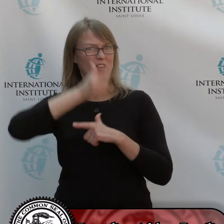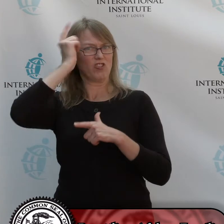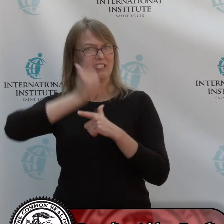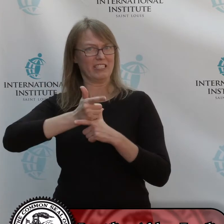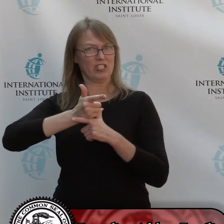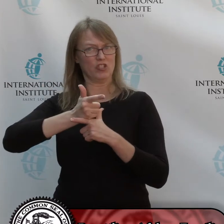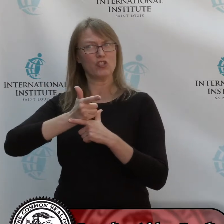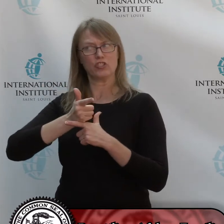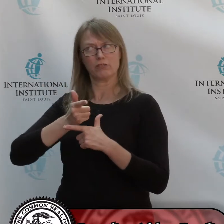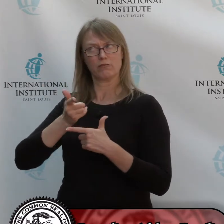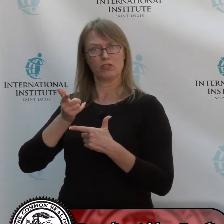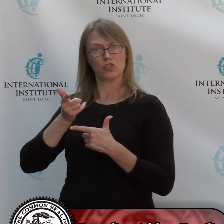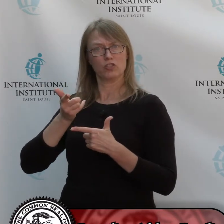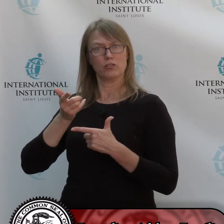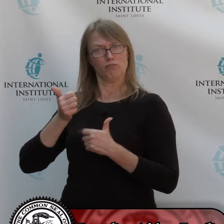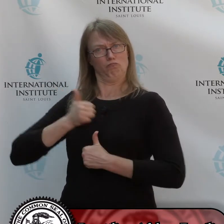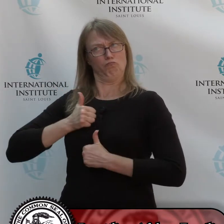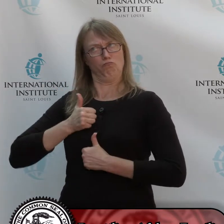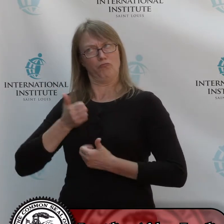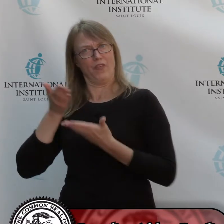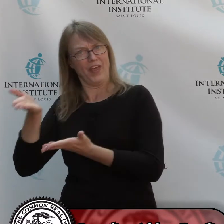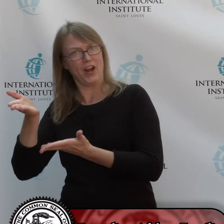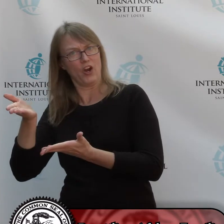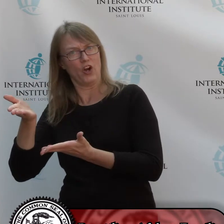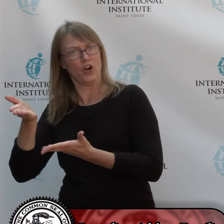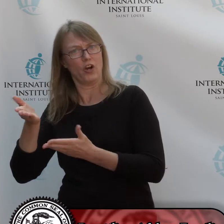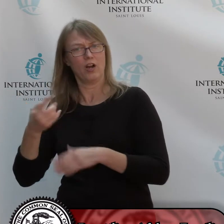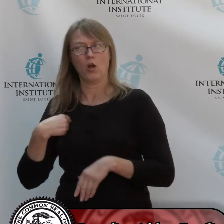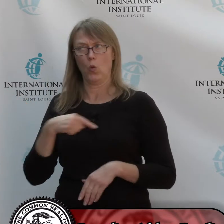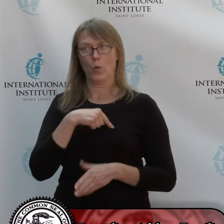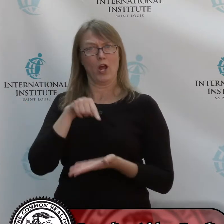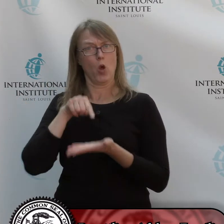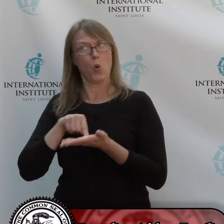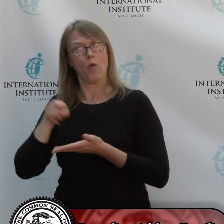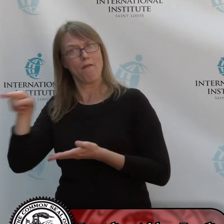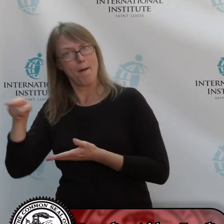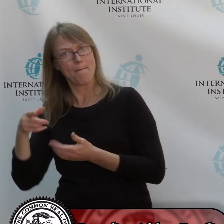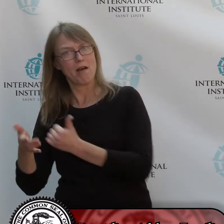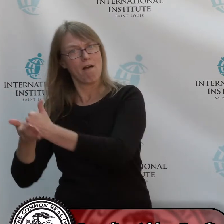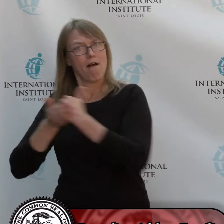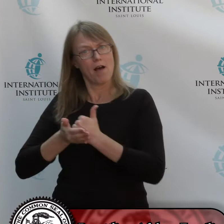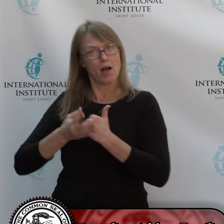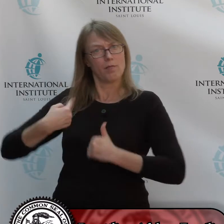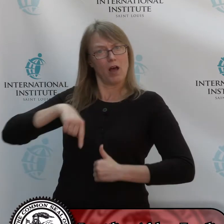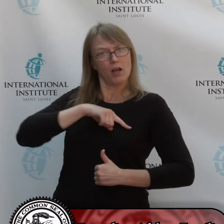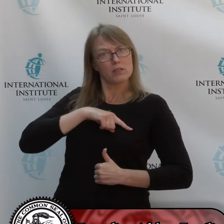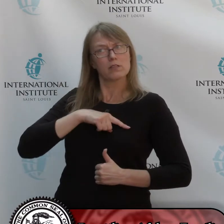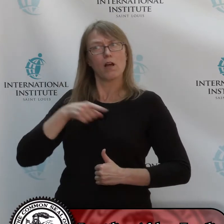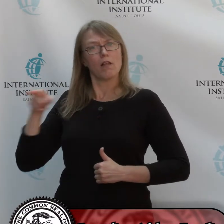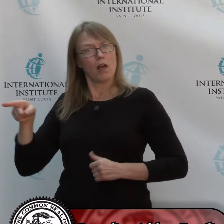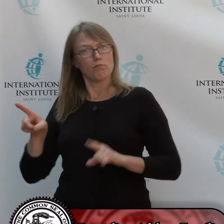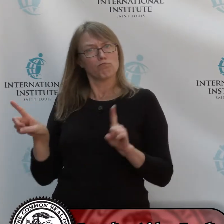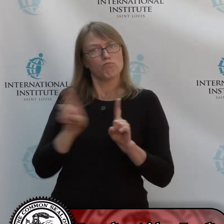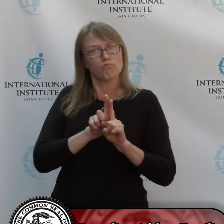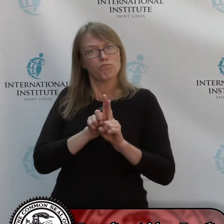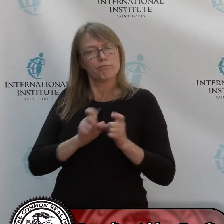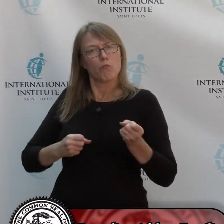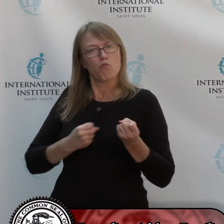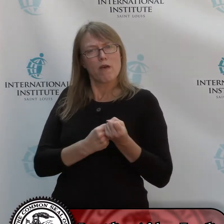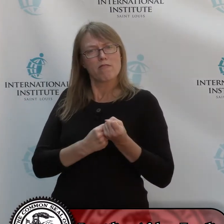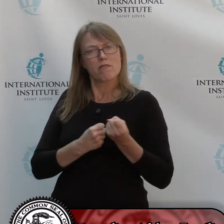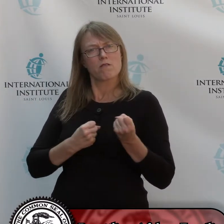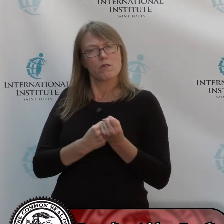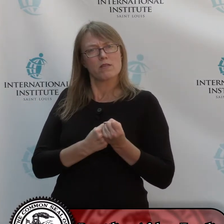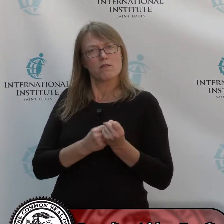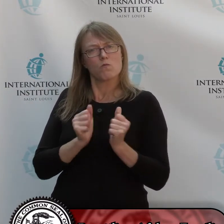Veterans specifically owe those coming here a debt for everything that they did for us. They patrolled alongside us. They sweated